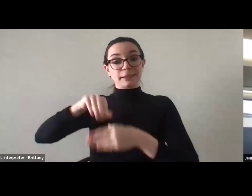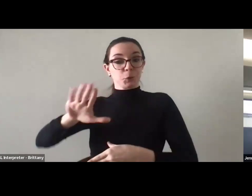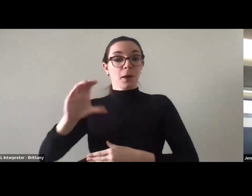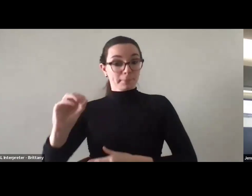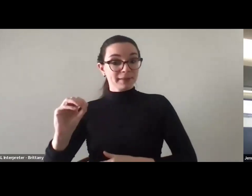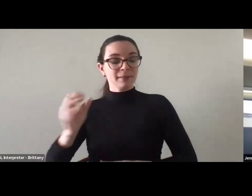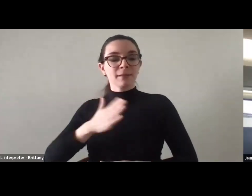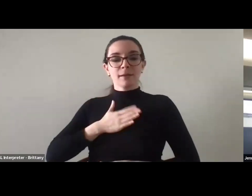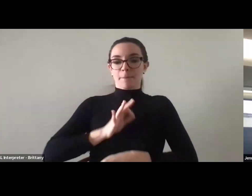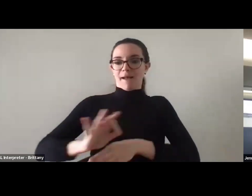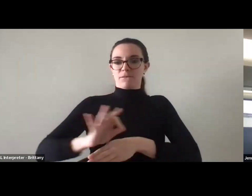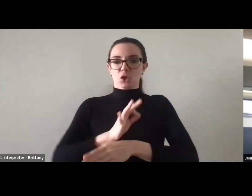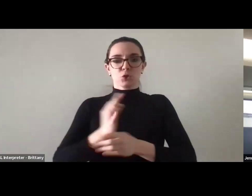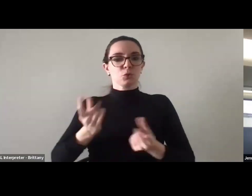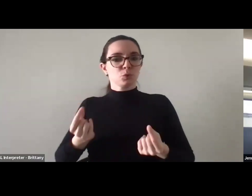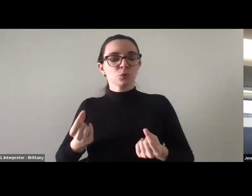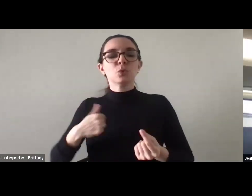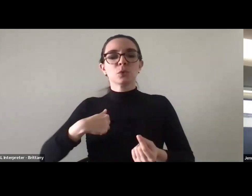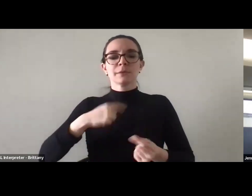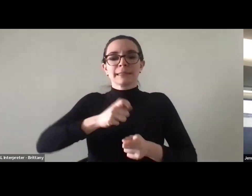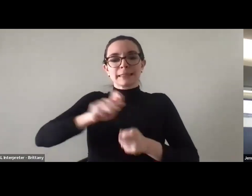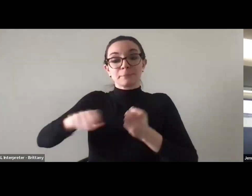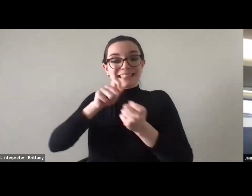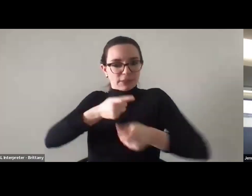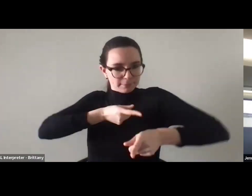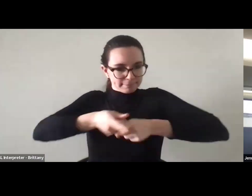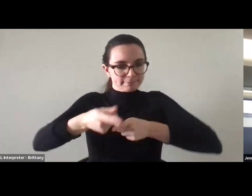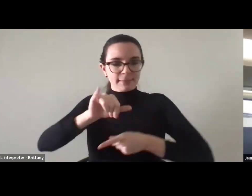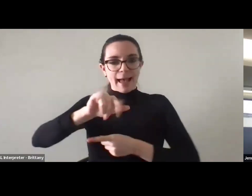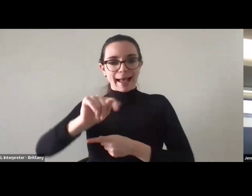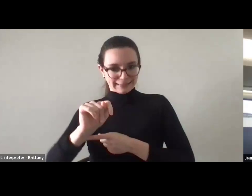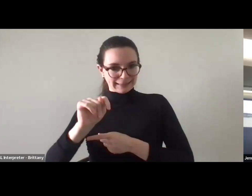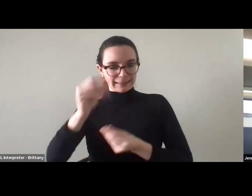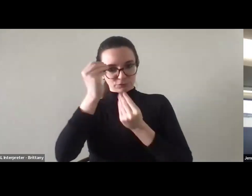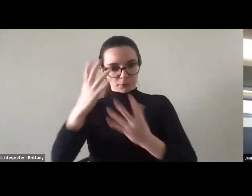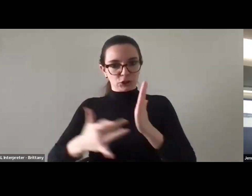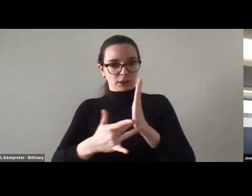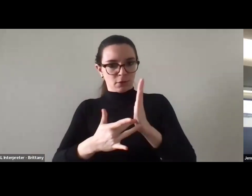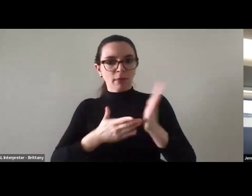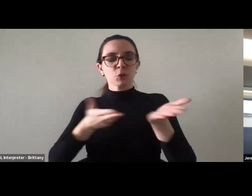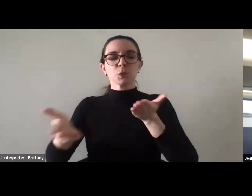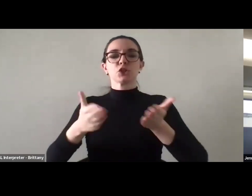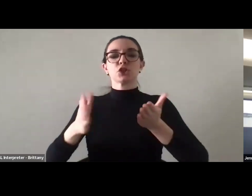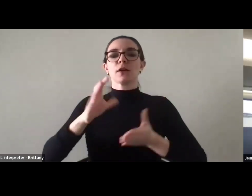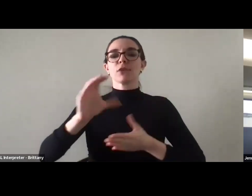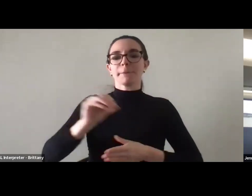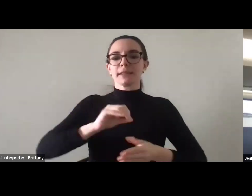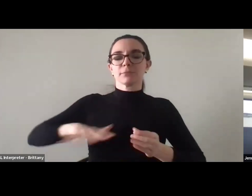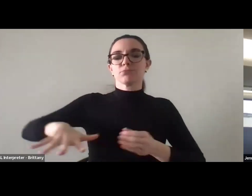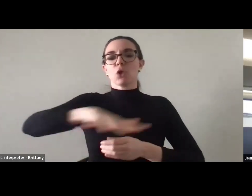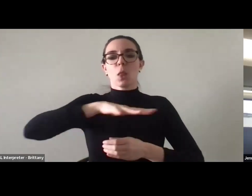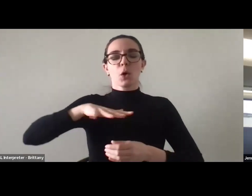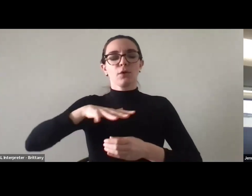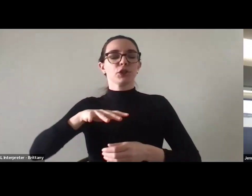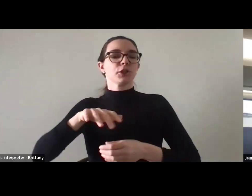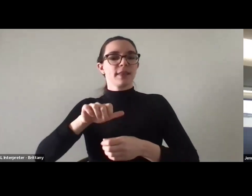My function is specifically in IT. We serve companies across the country for IT, aerospace